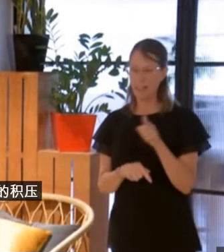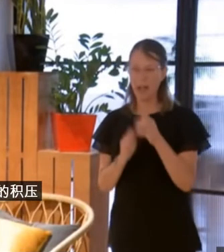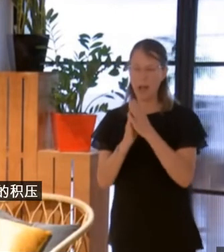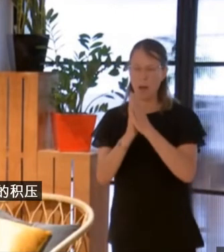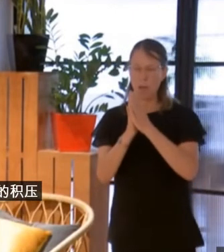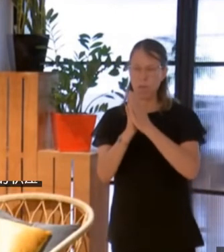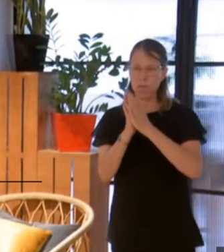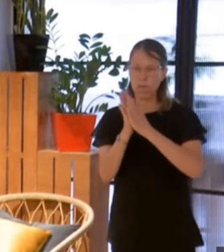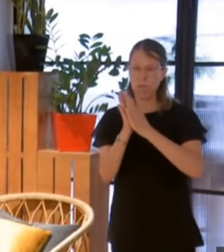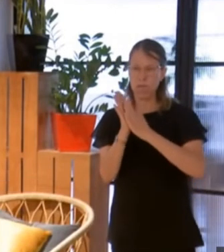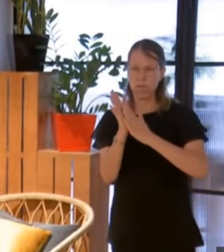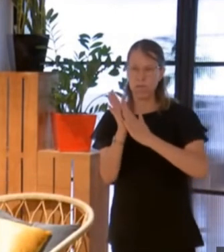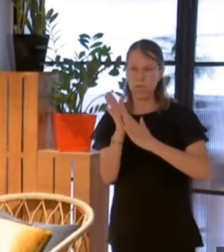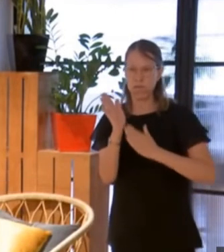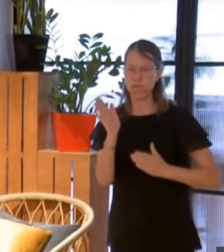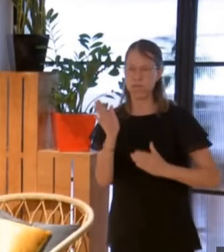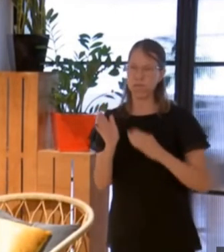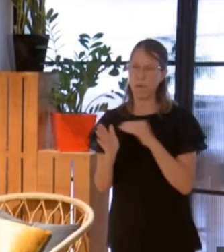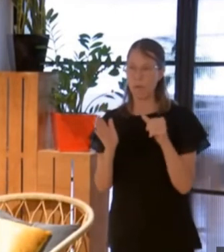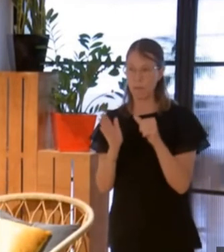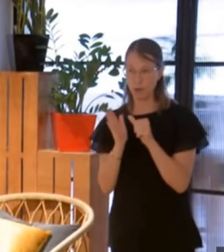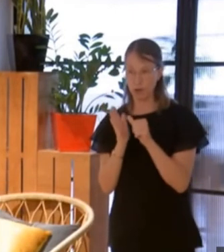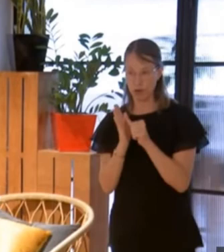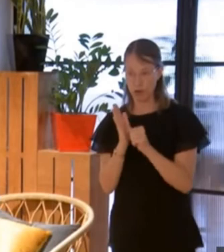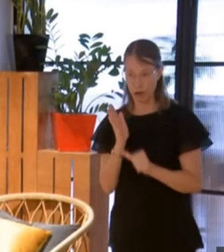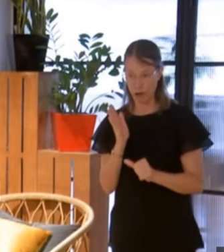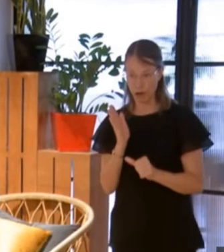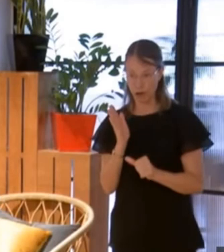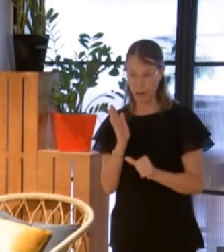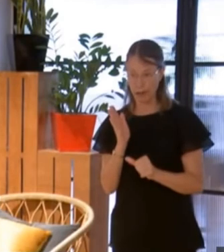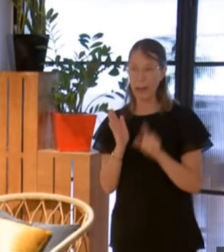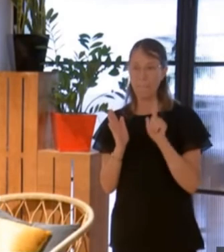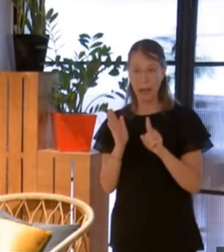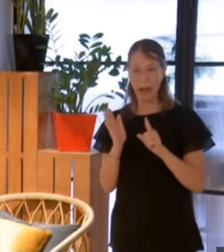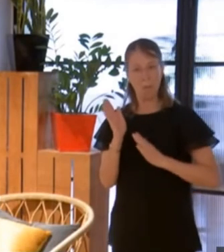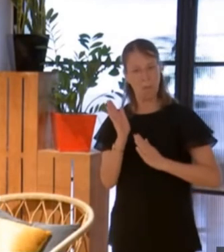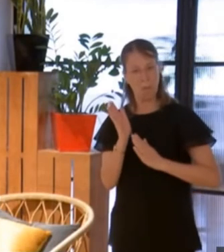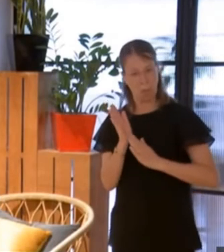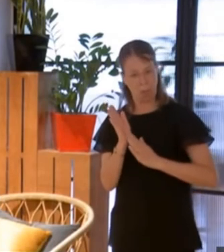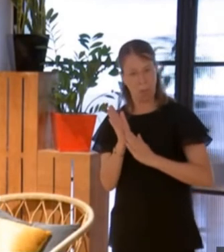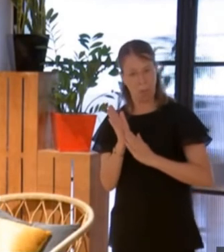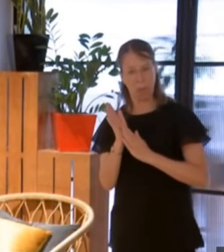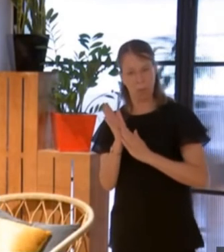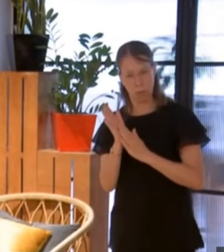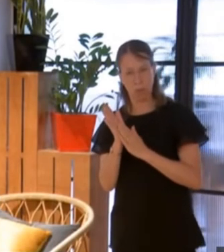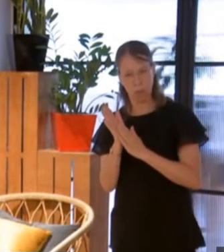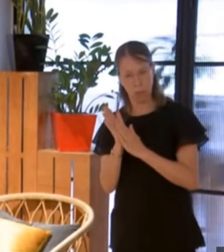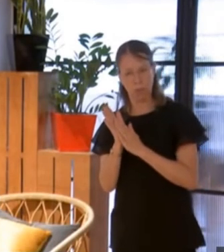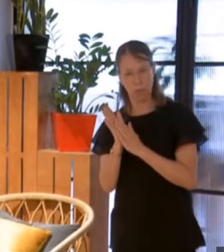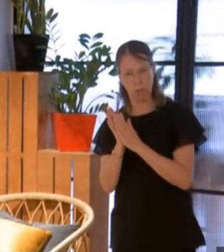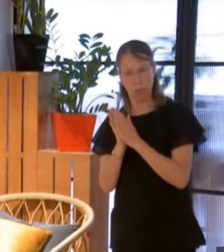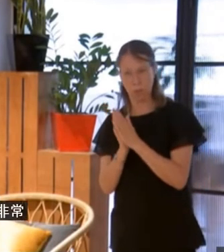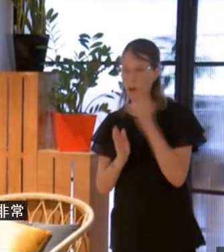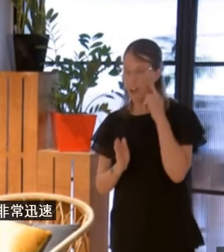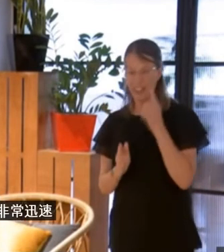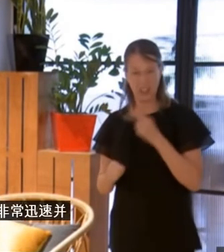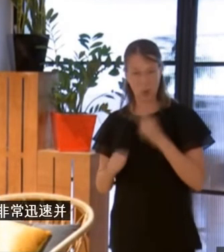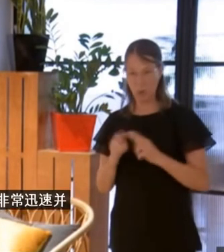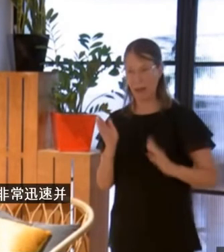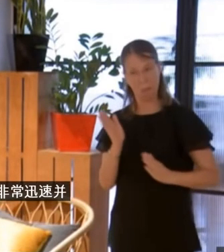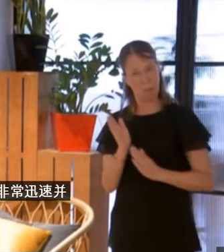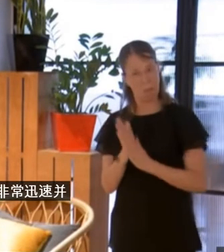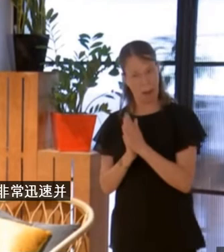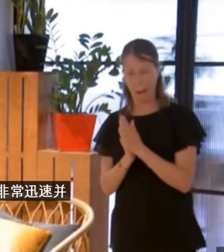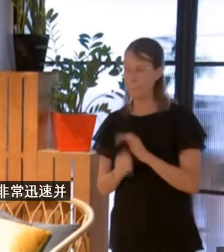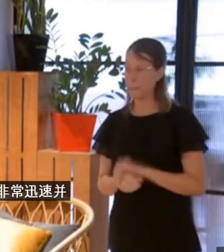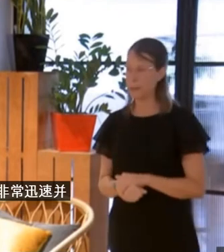to achieve the removal of that non-urgent elective surgery backlog to zero, I think, very, very quickly,